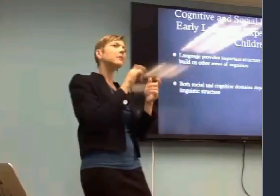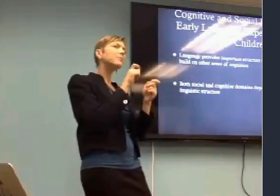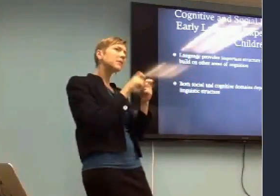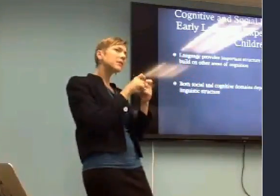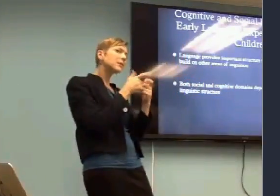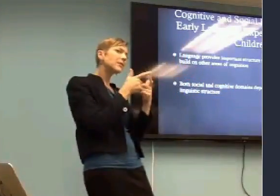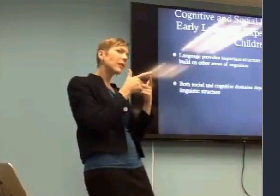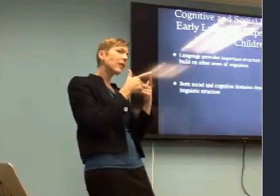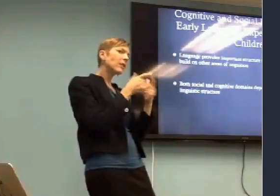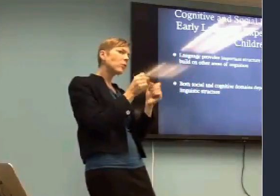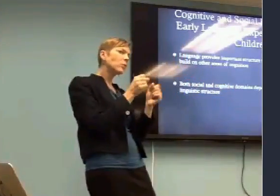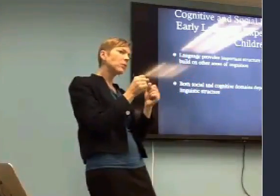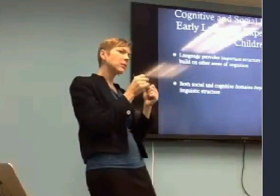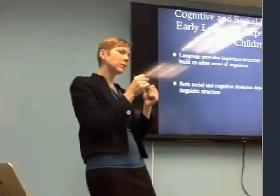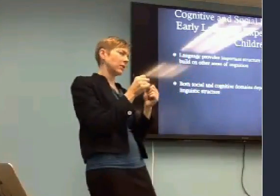overall research